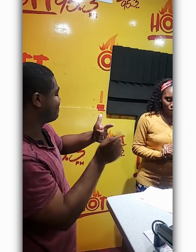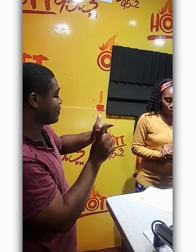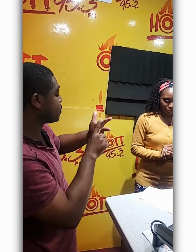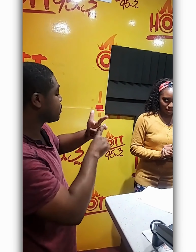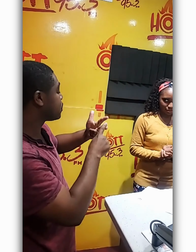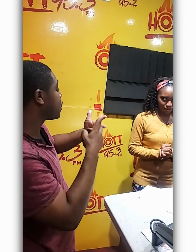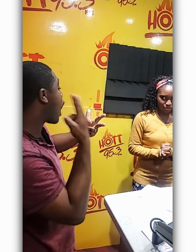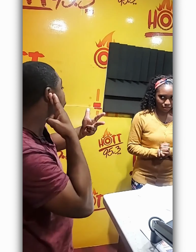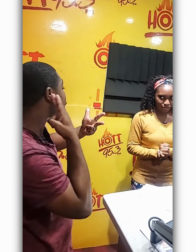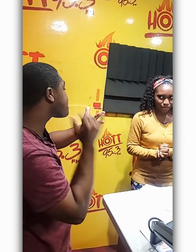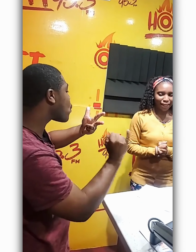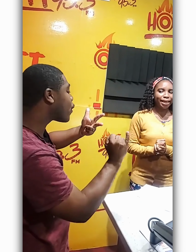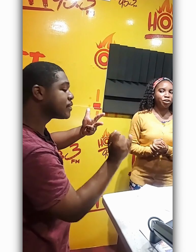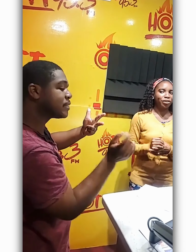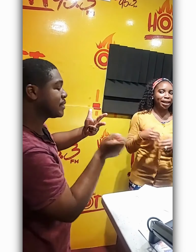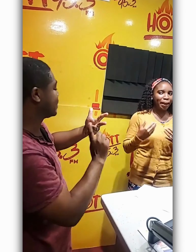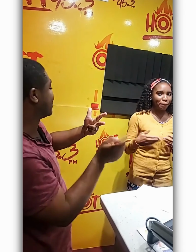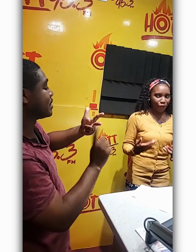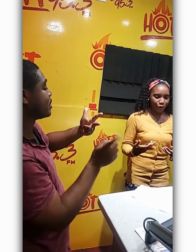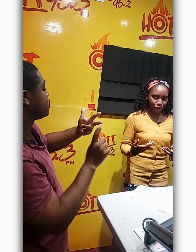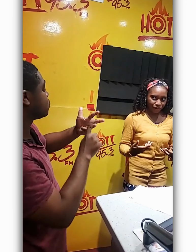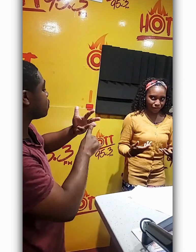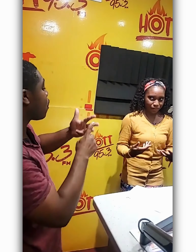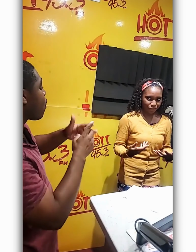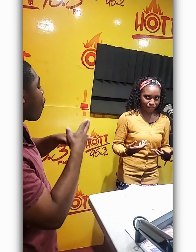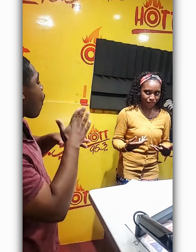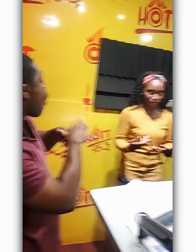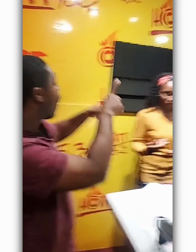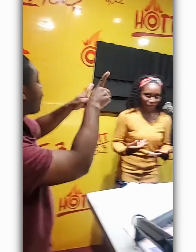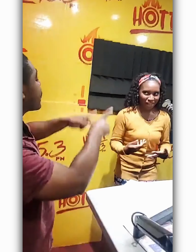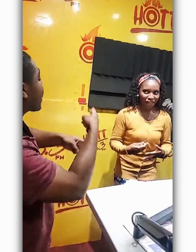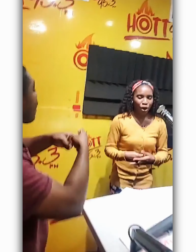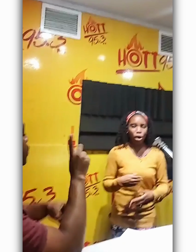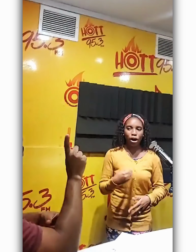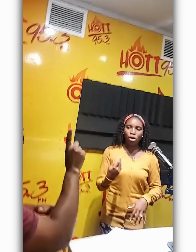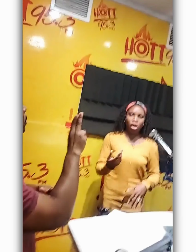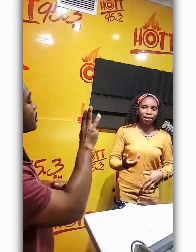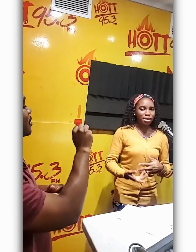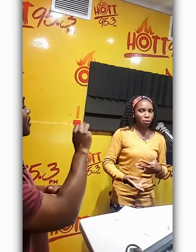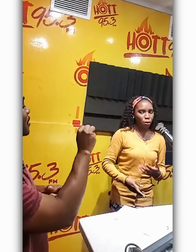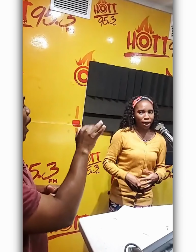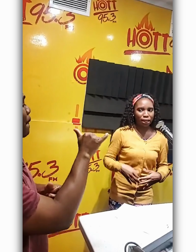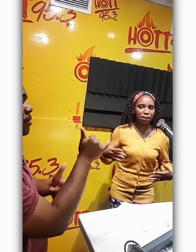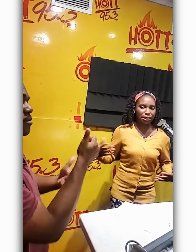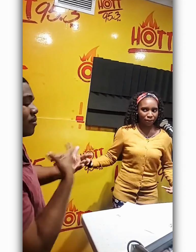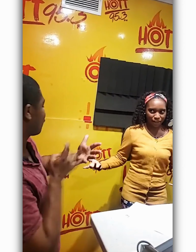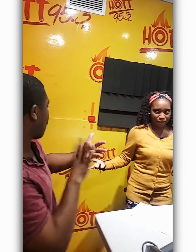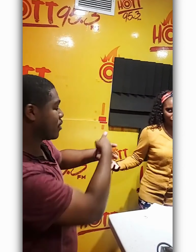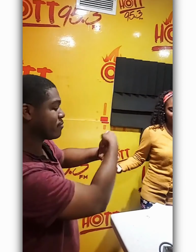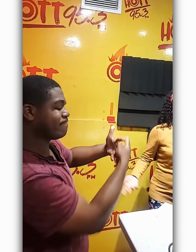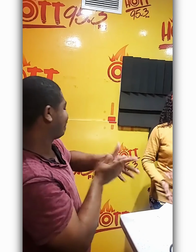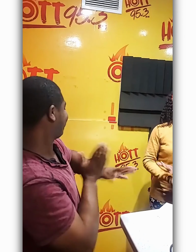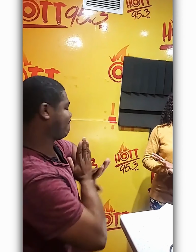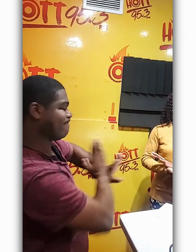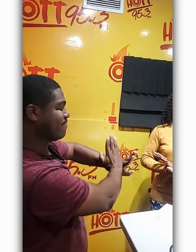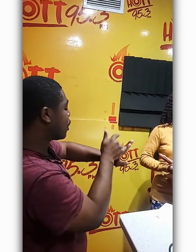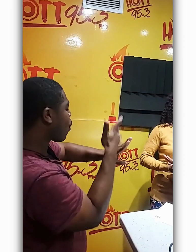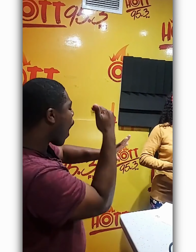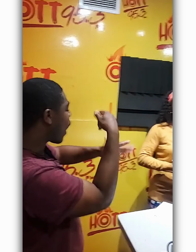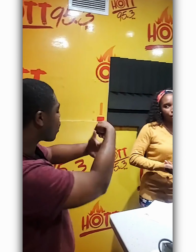mute, hearing impaired, or calling someone a dummy. We do not like those